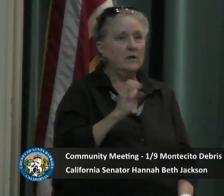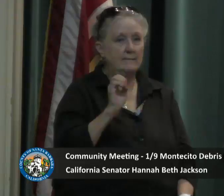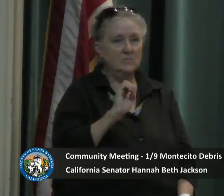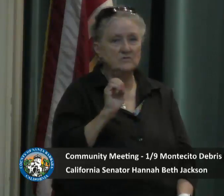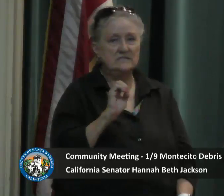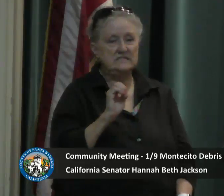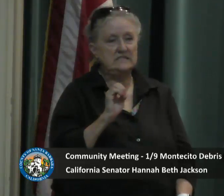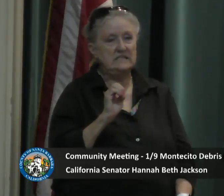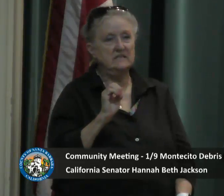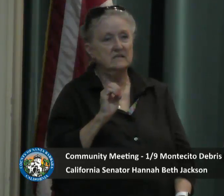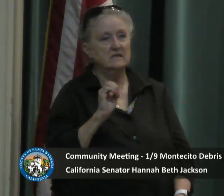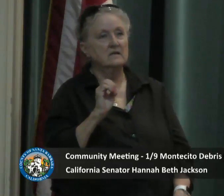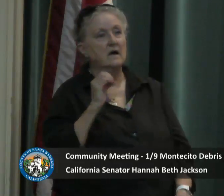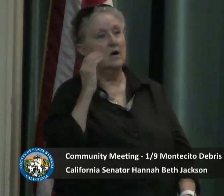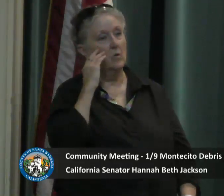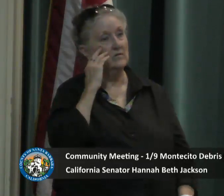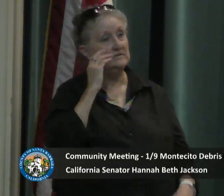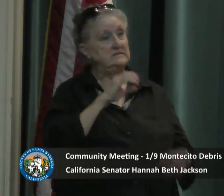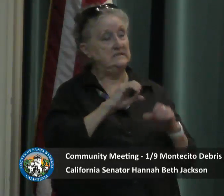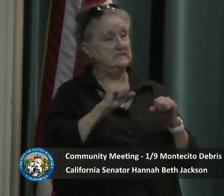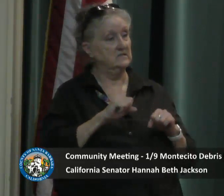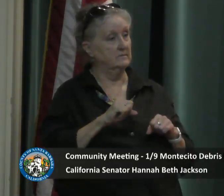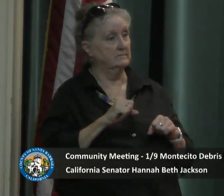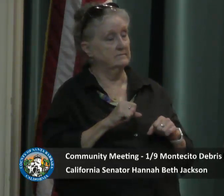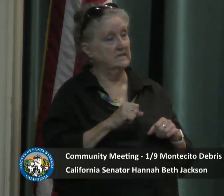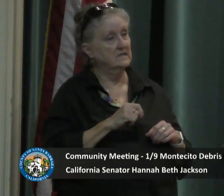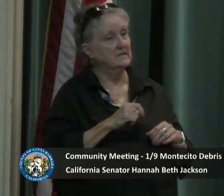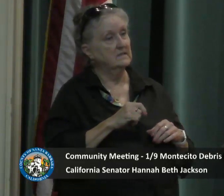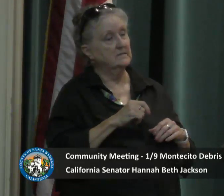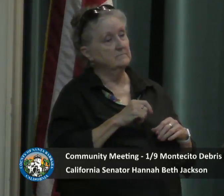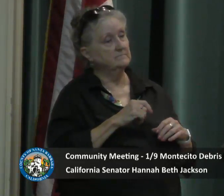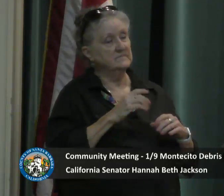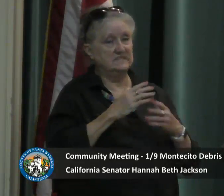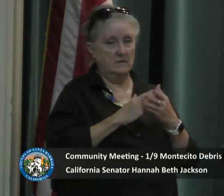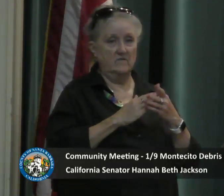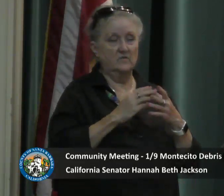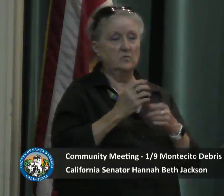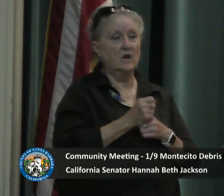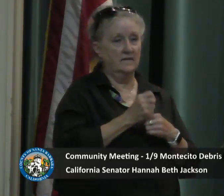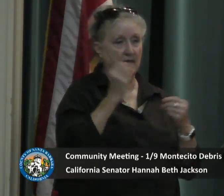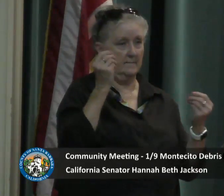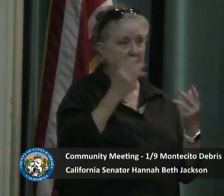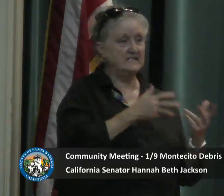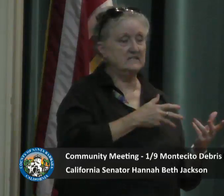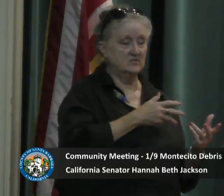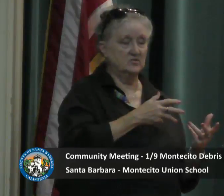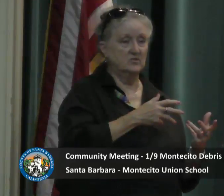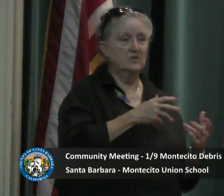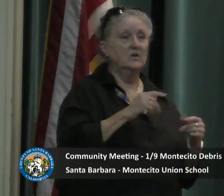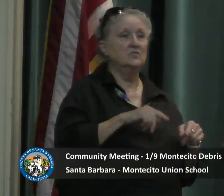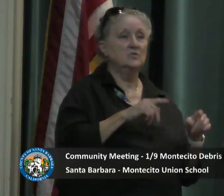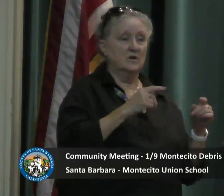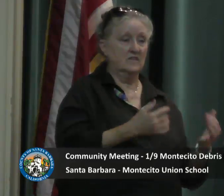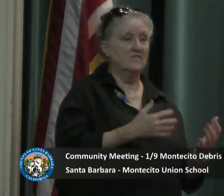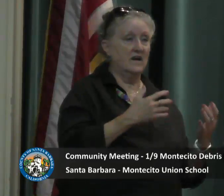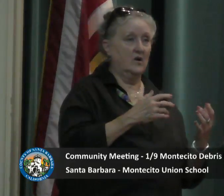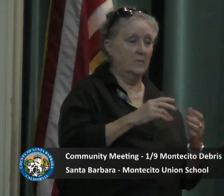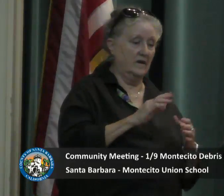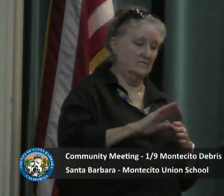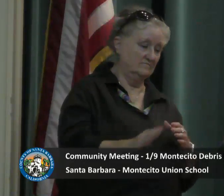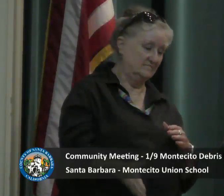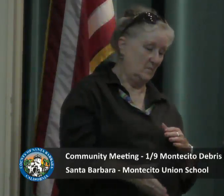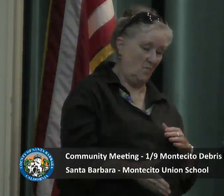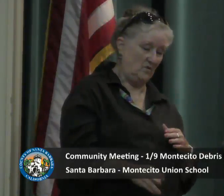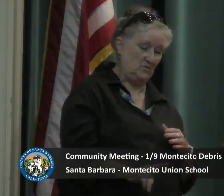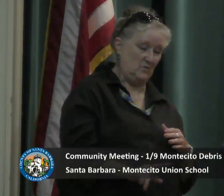emergency awareness system. Some of you got that messaging during the fire at about 2:30 in the morning